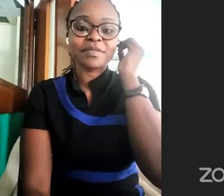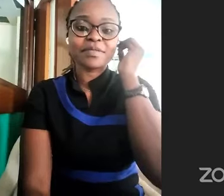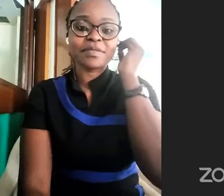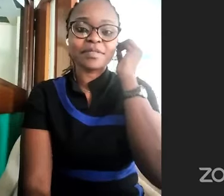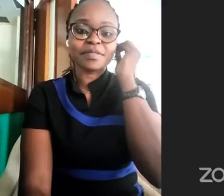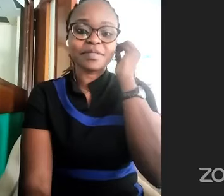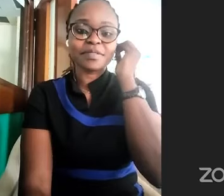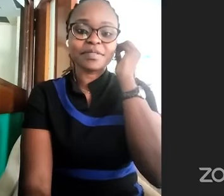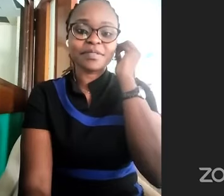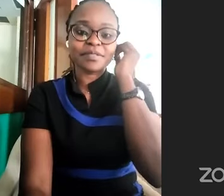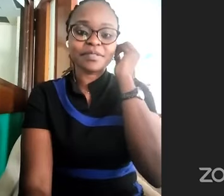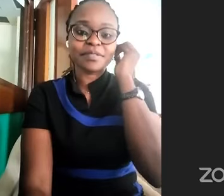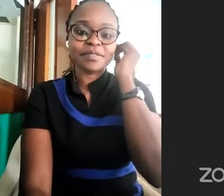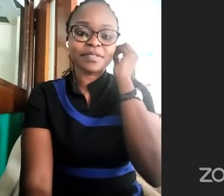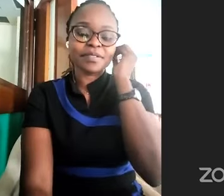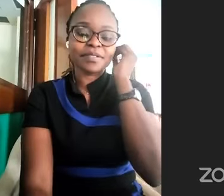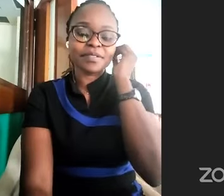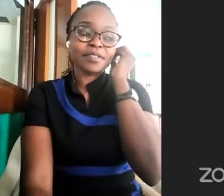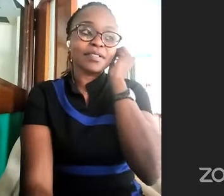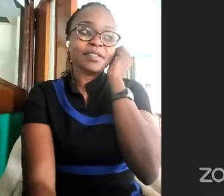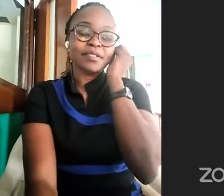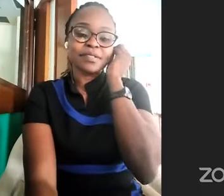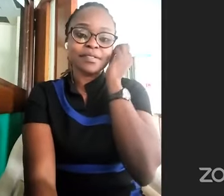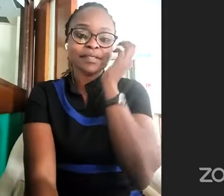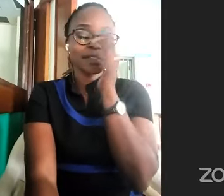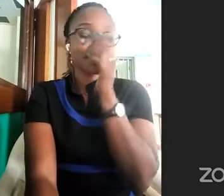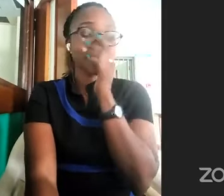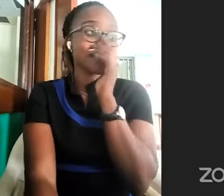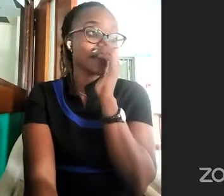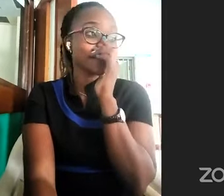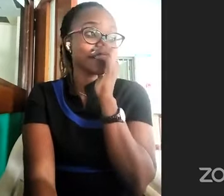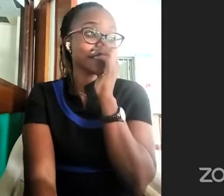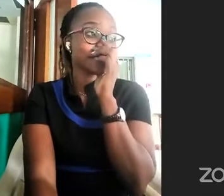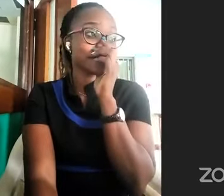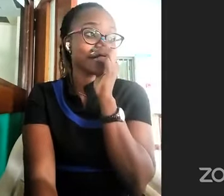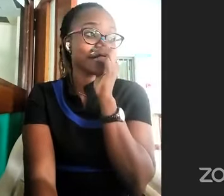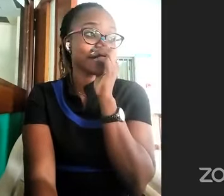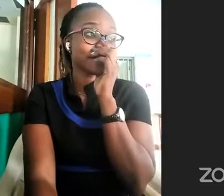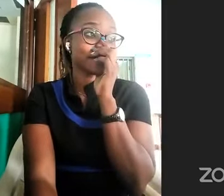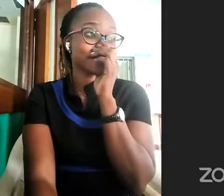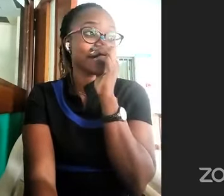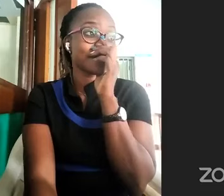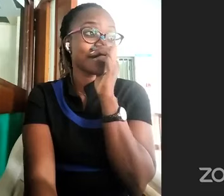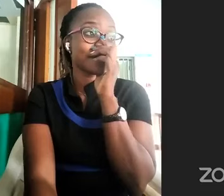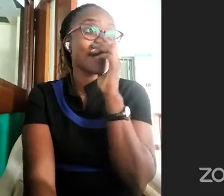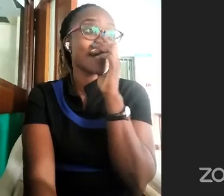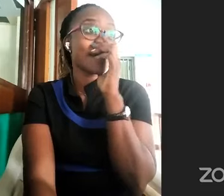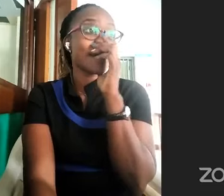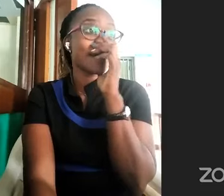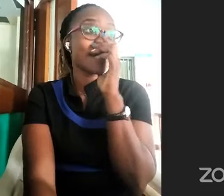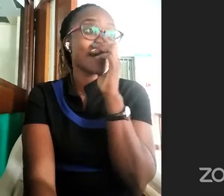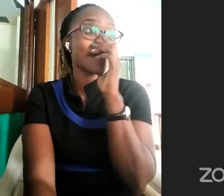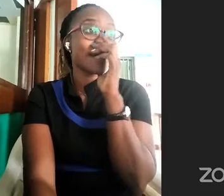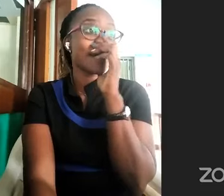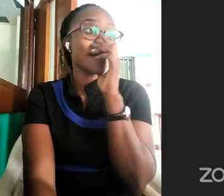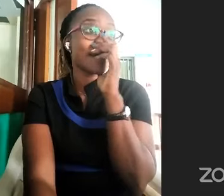compare. Hey, if hello, I got my first. Hello. Yes. Kindly allow Madam Bella Malize